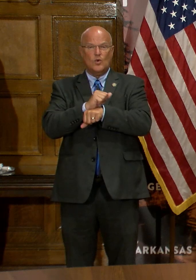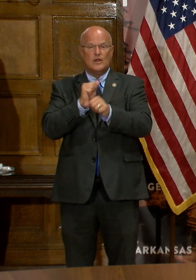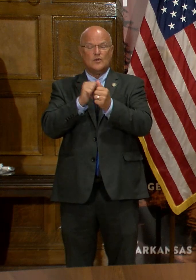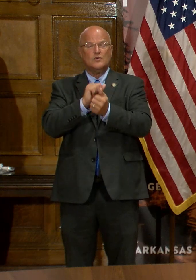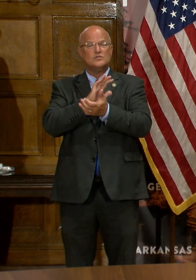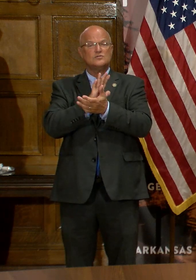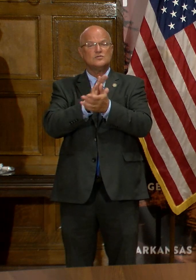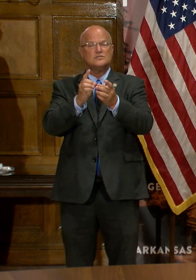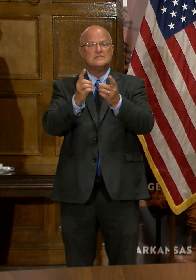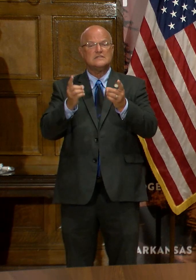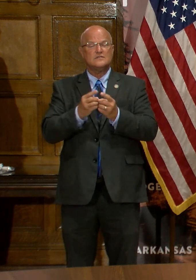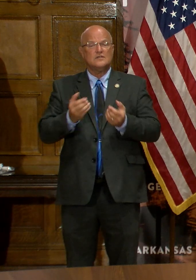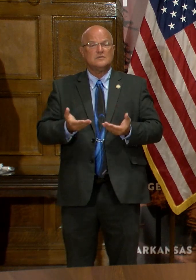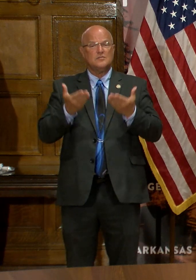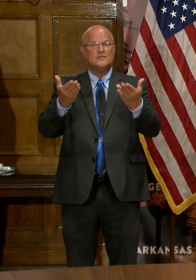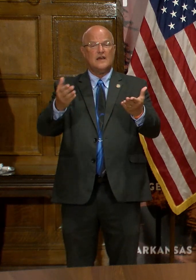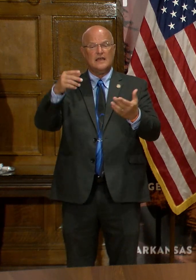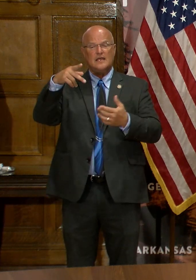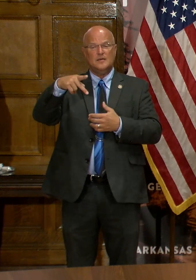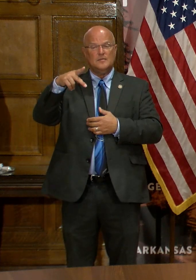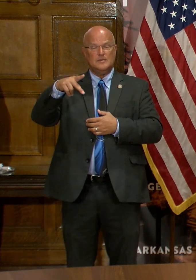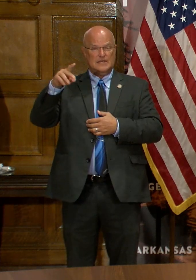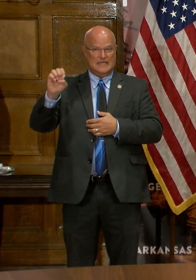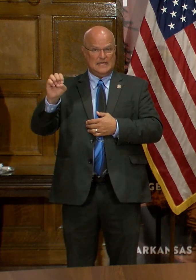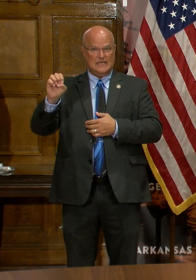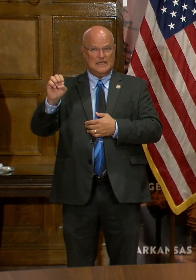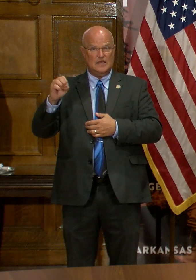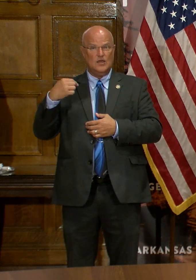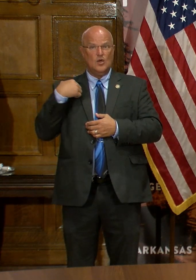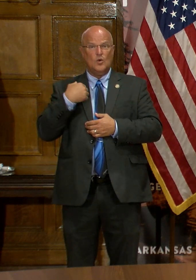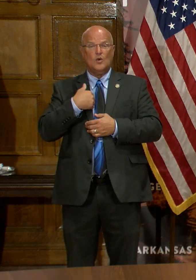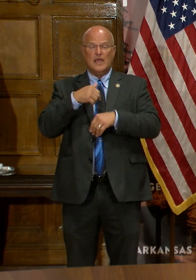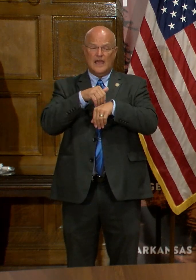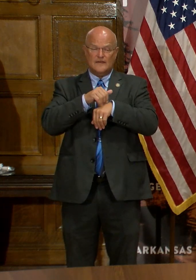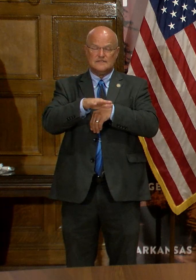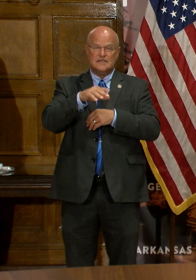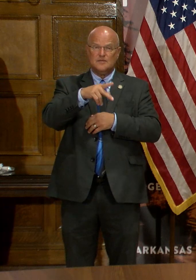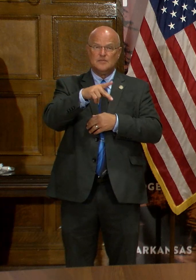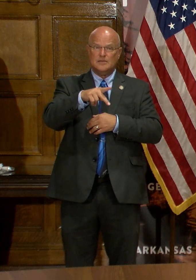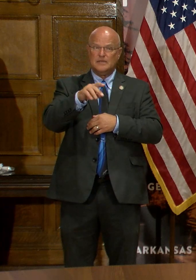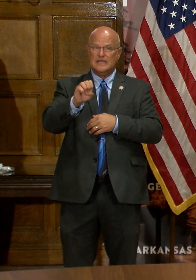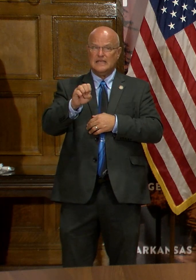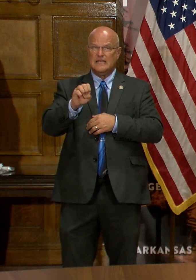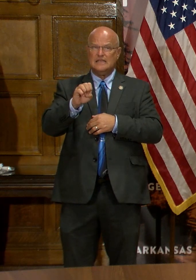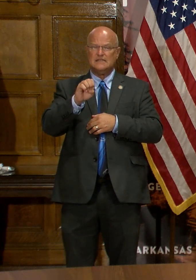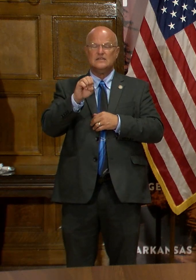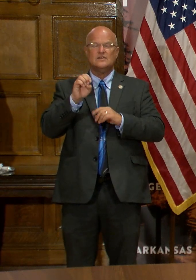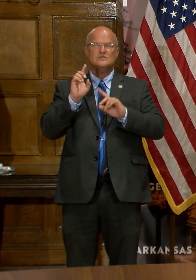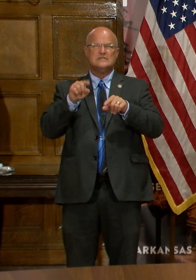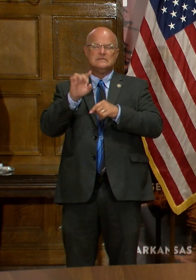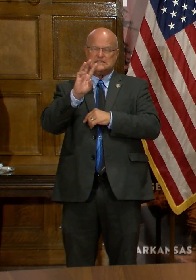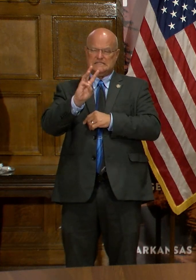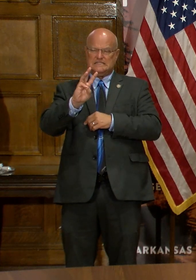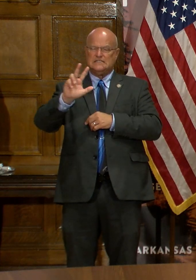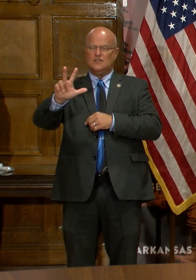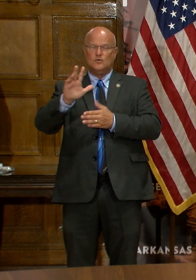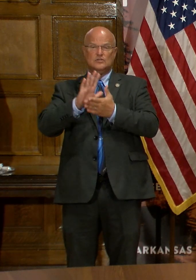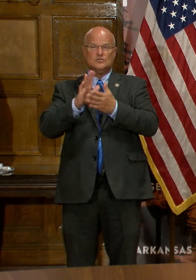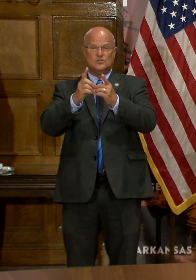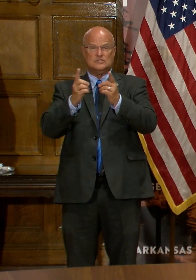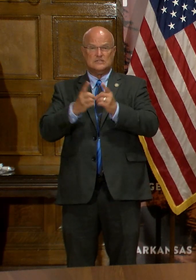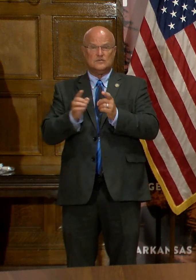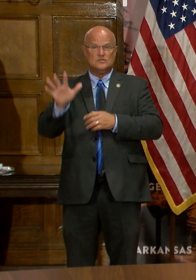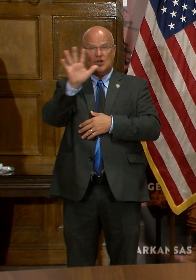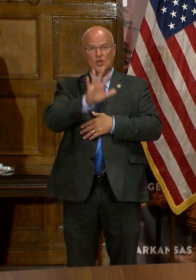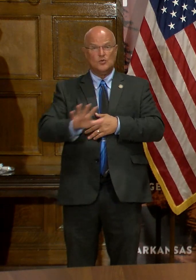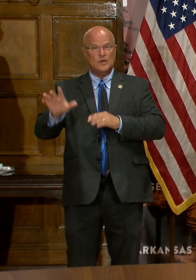to provide PPE. We have sent PPE to 63 school districts across the